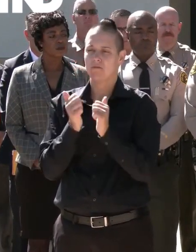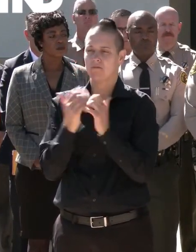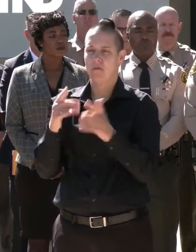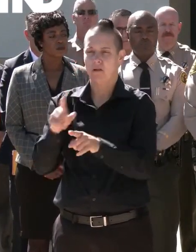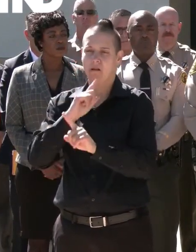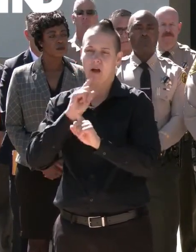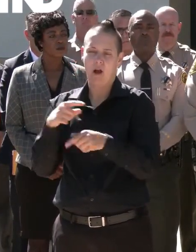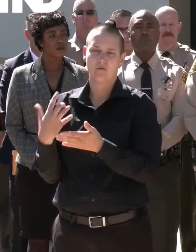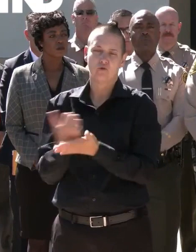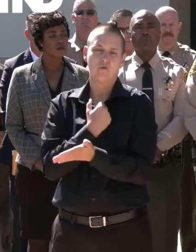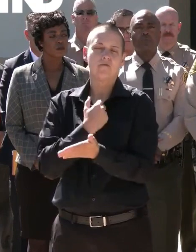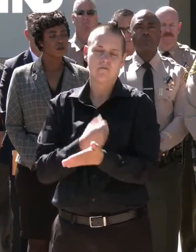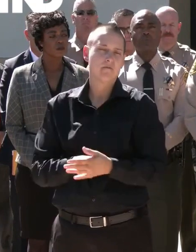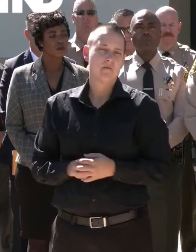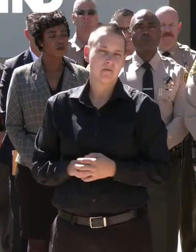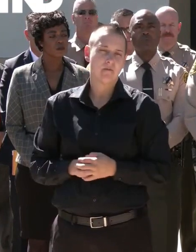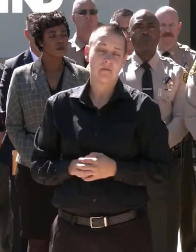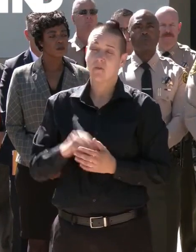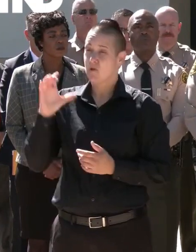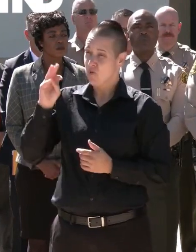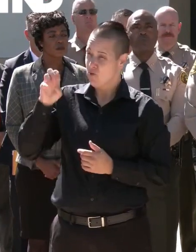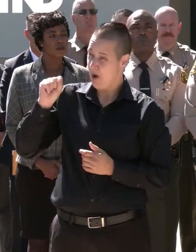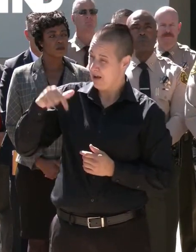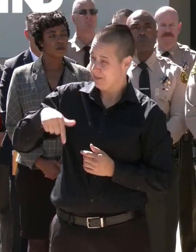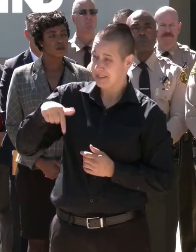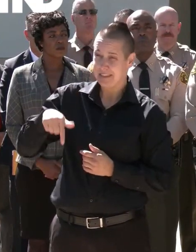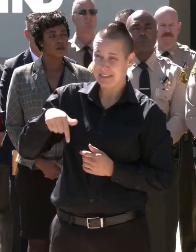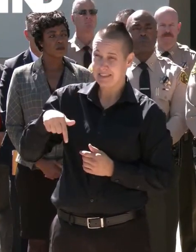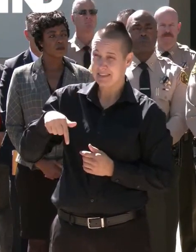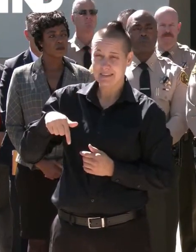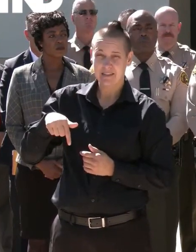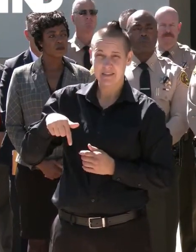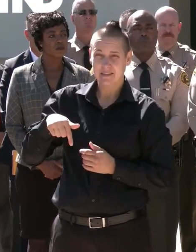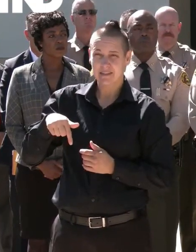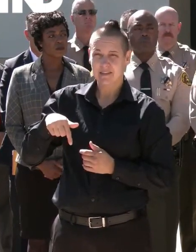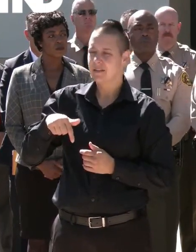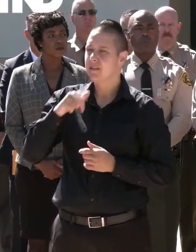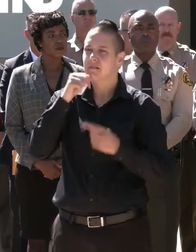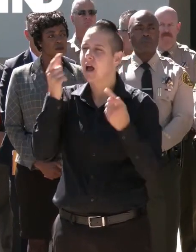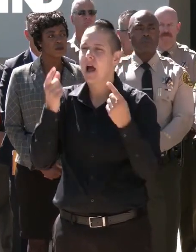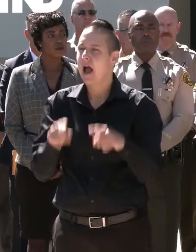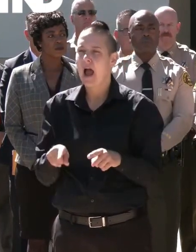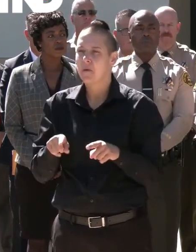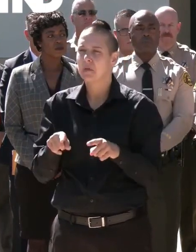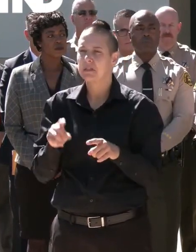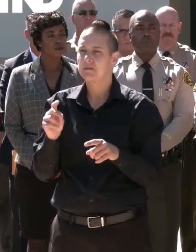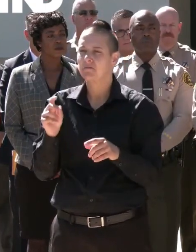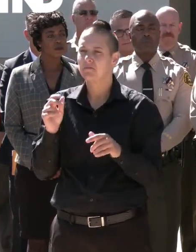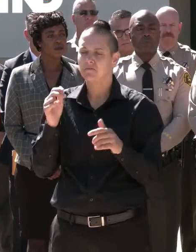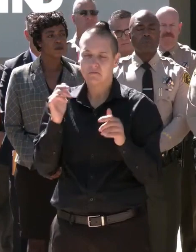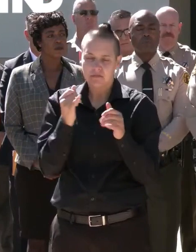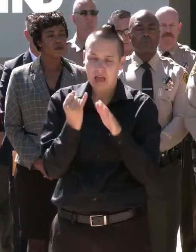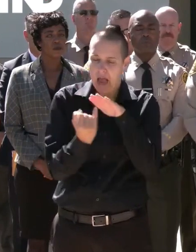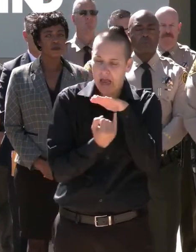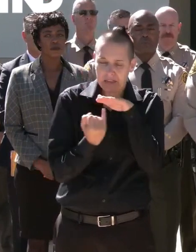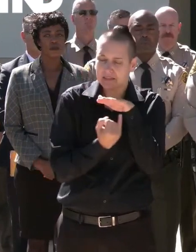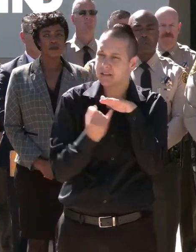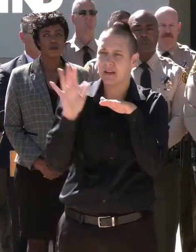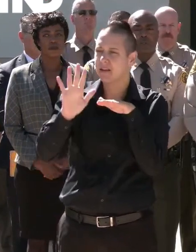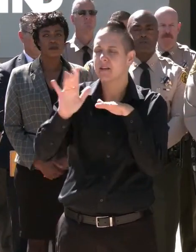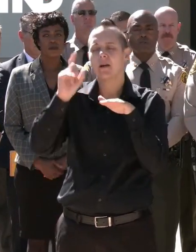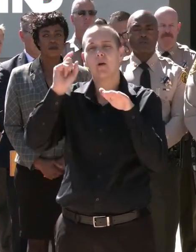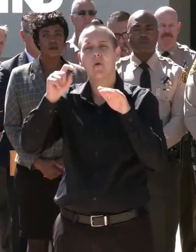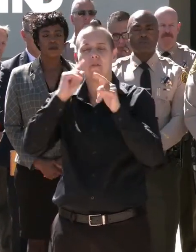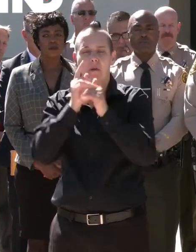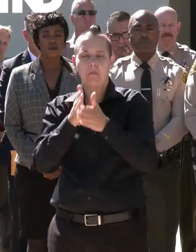the answers we deserve. Crimes like this, though, don't happen in a vacuum. We need to have a full